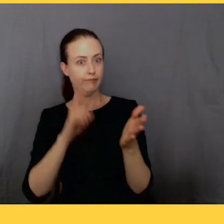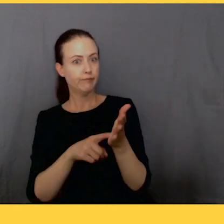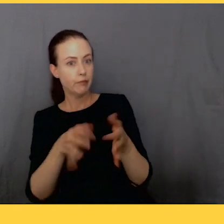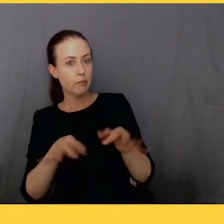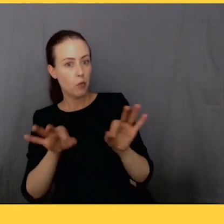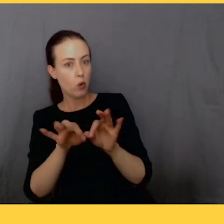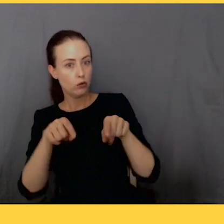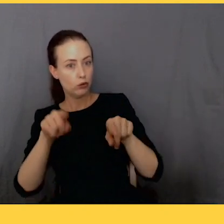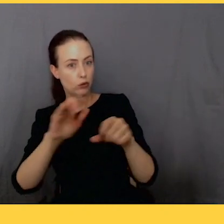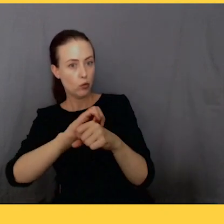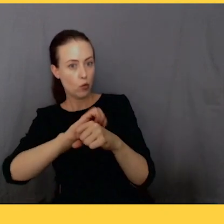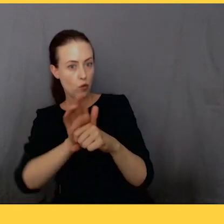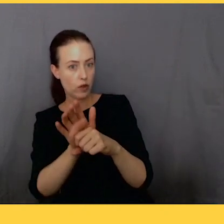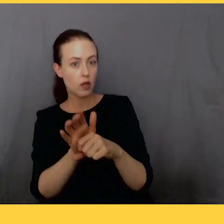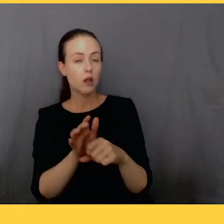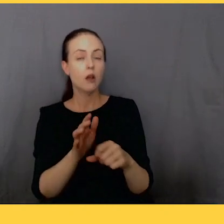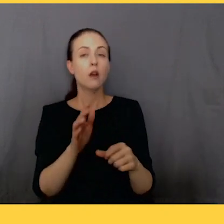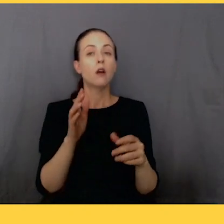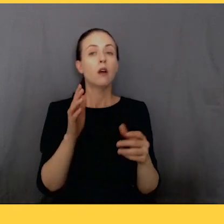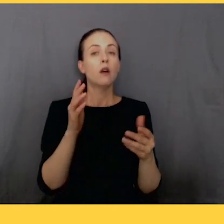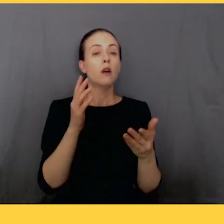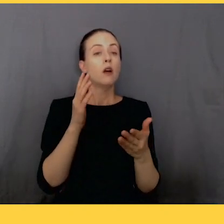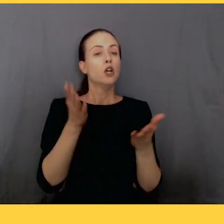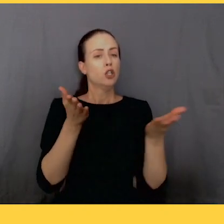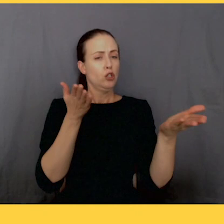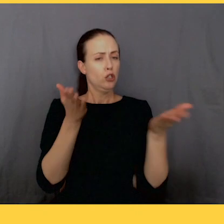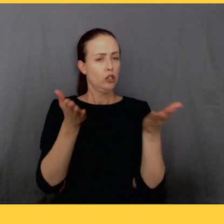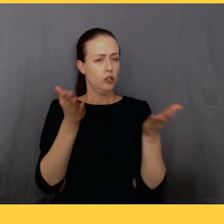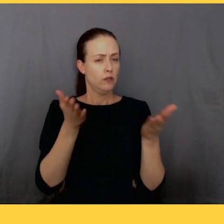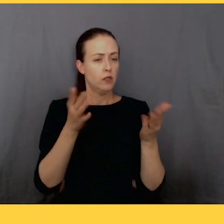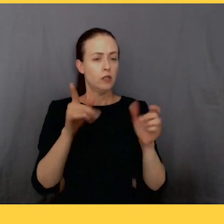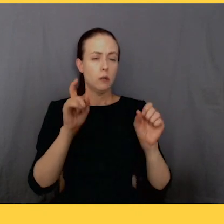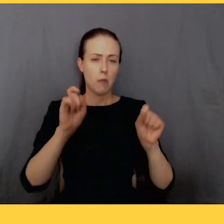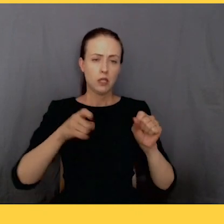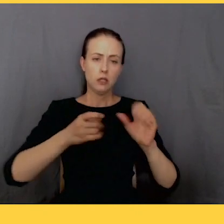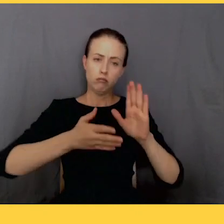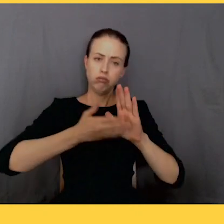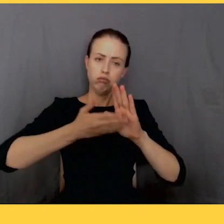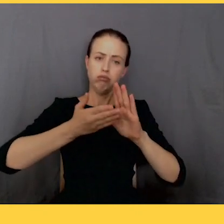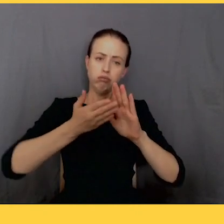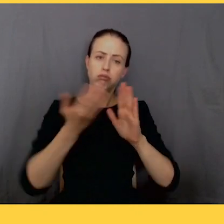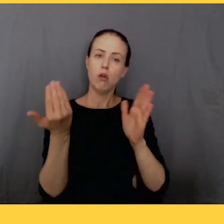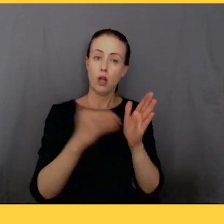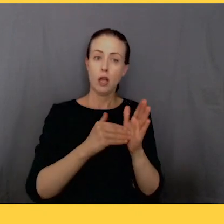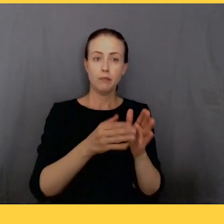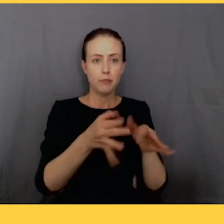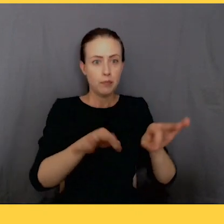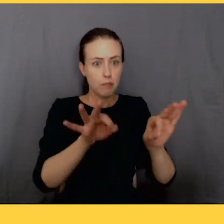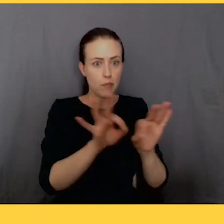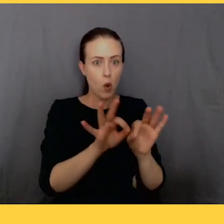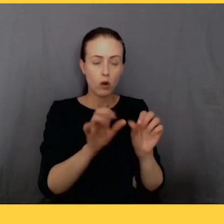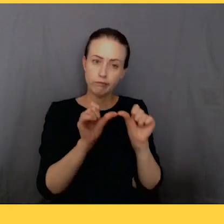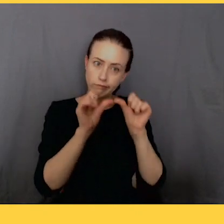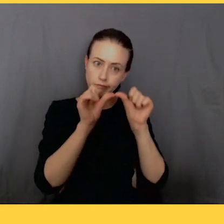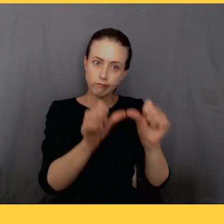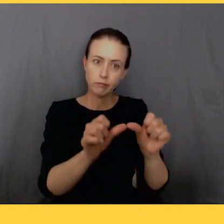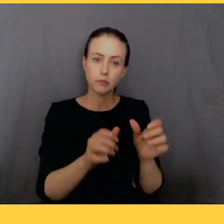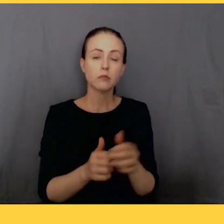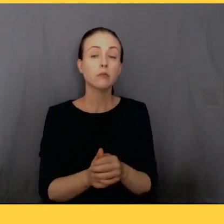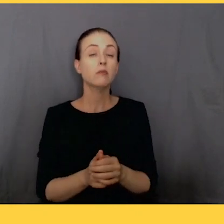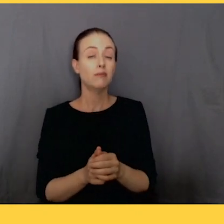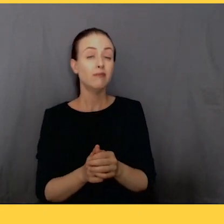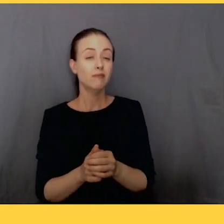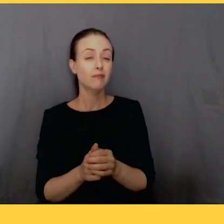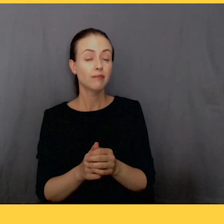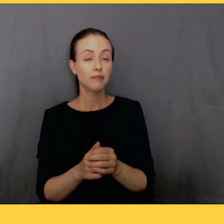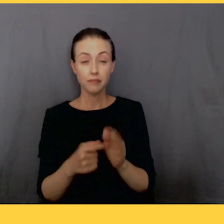that we get certain services back up and operating in those communities. So an example of that is there